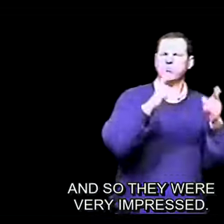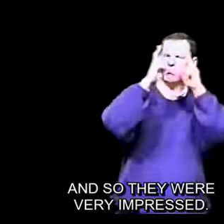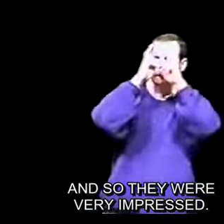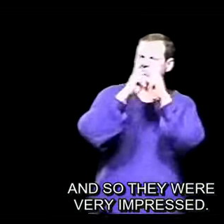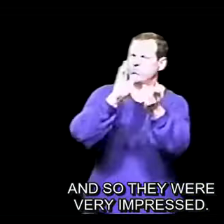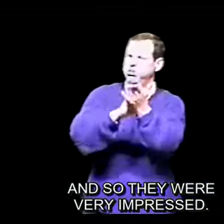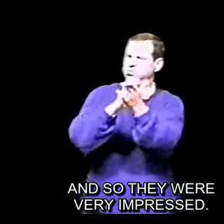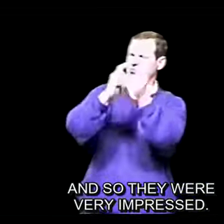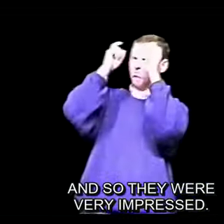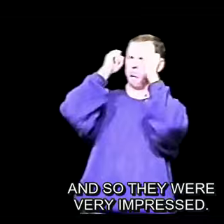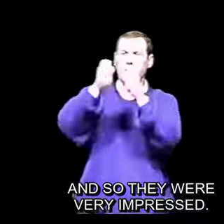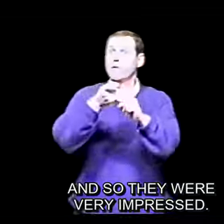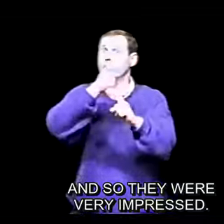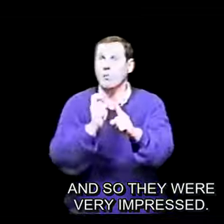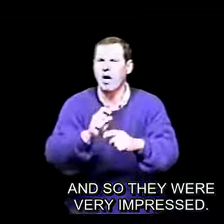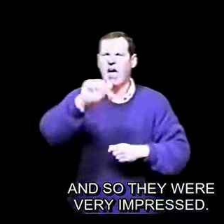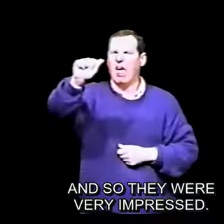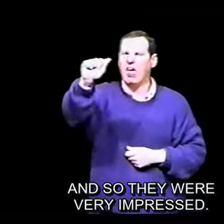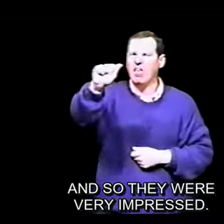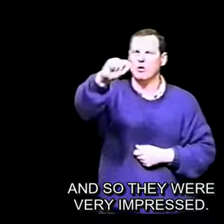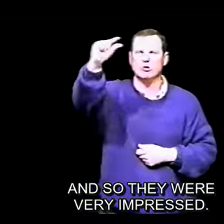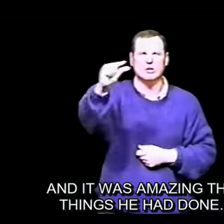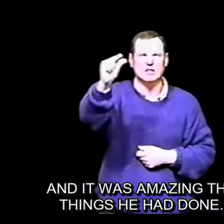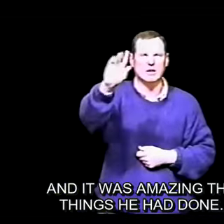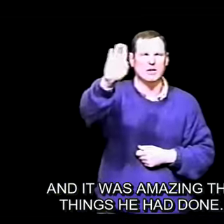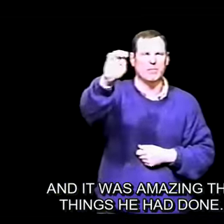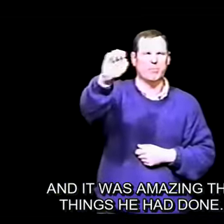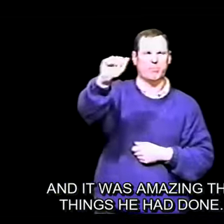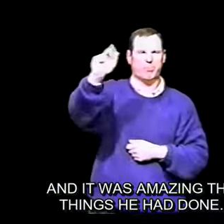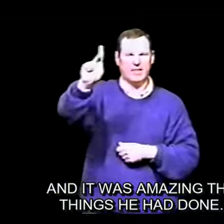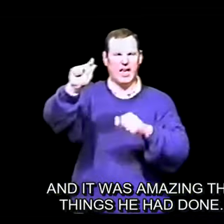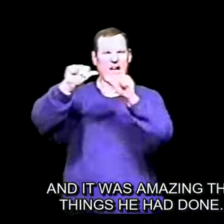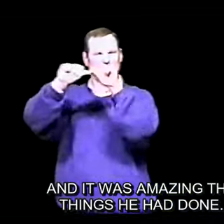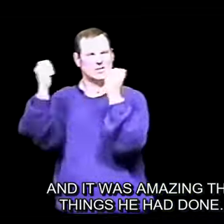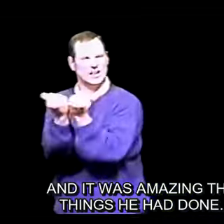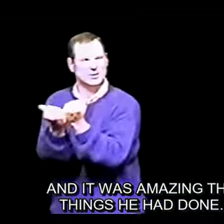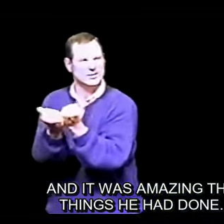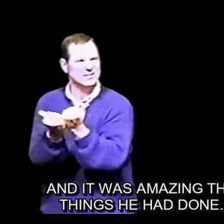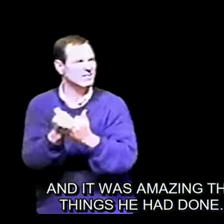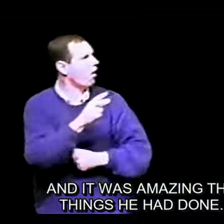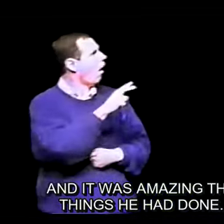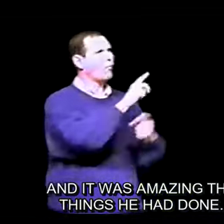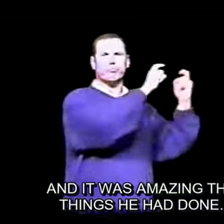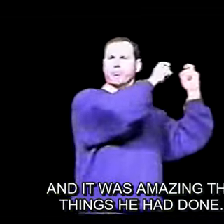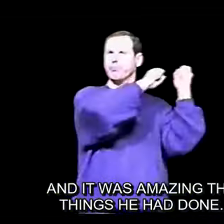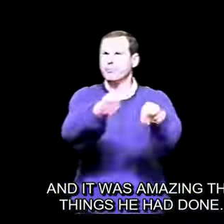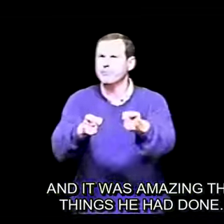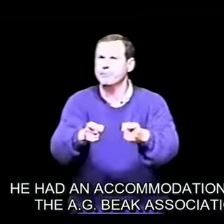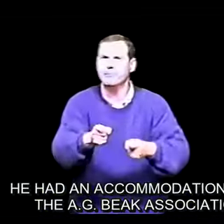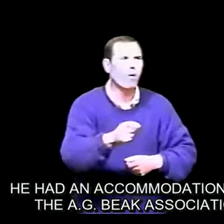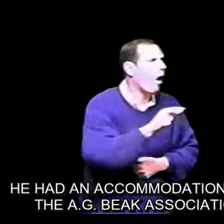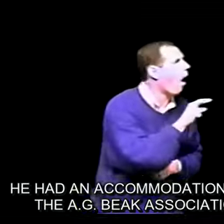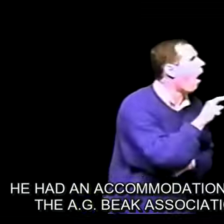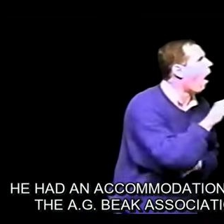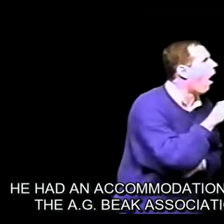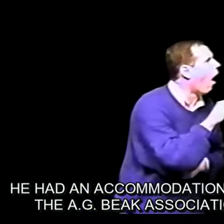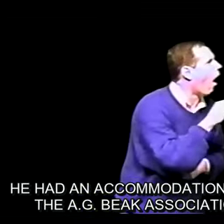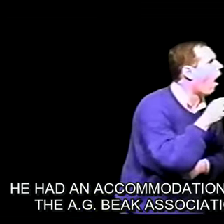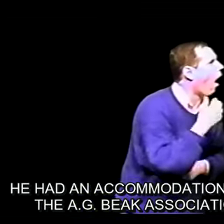they were very impressed. And it was amazing, the things he had done. He had an accommodation from